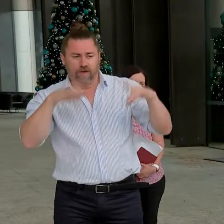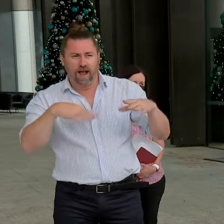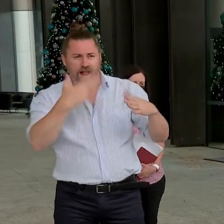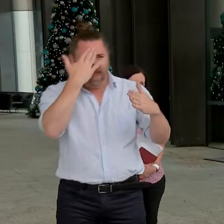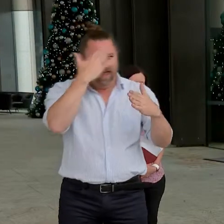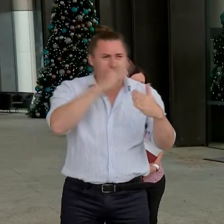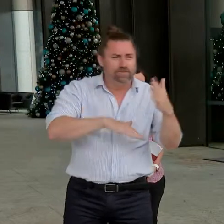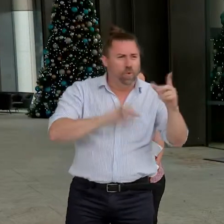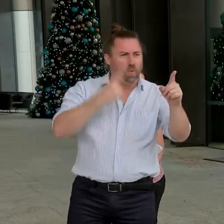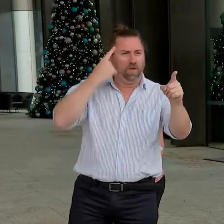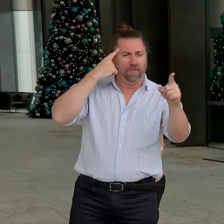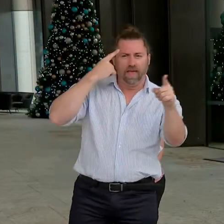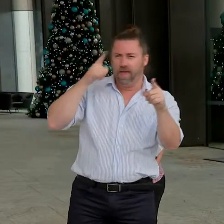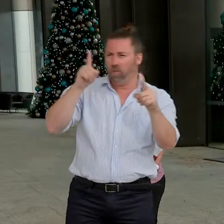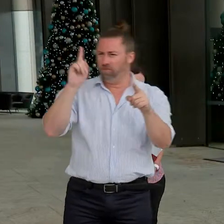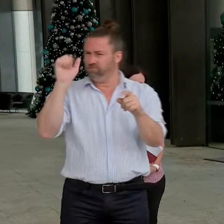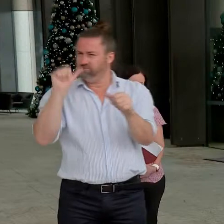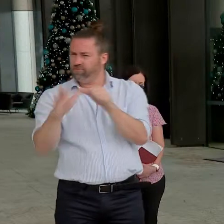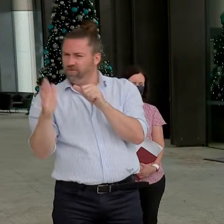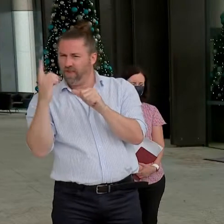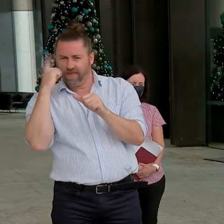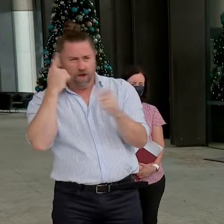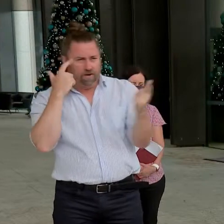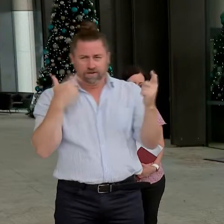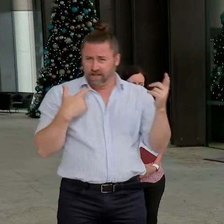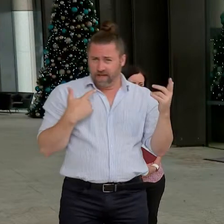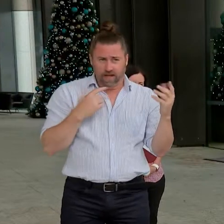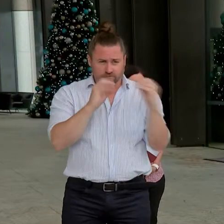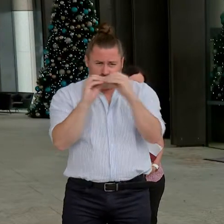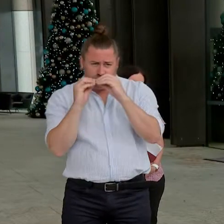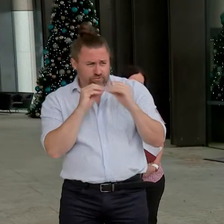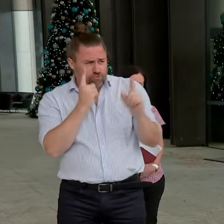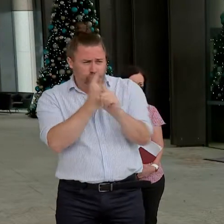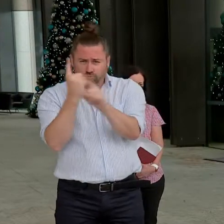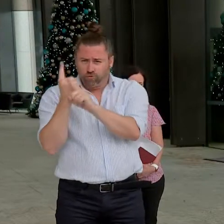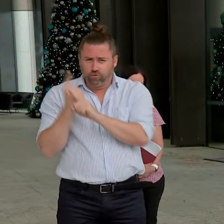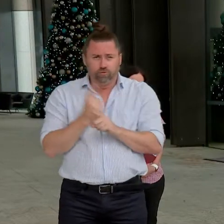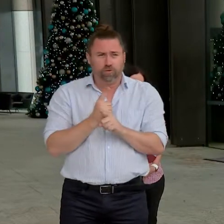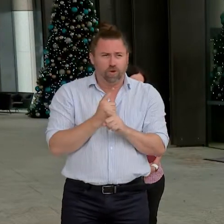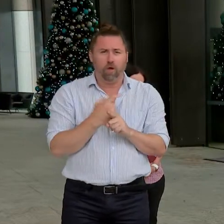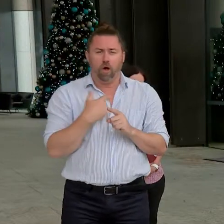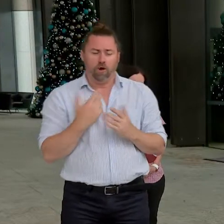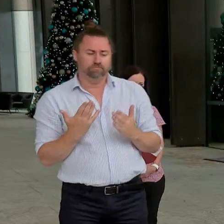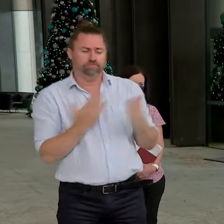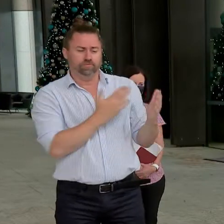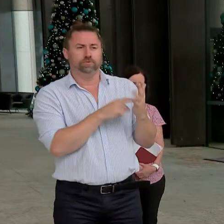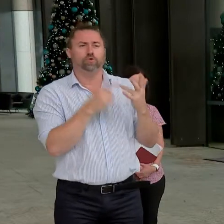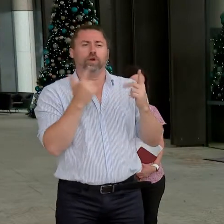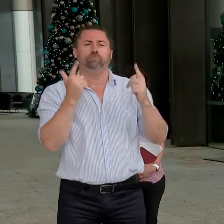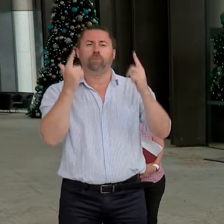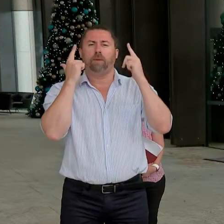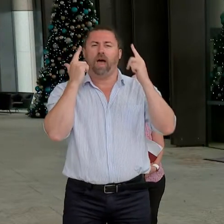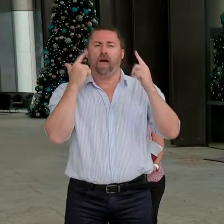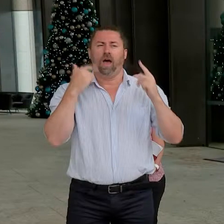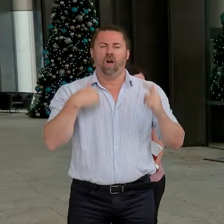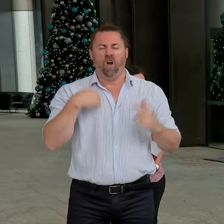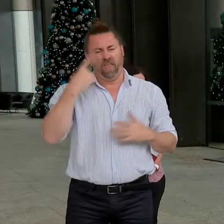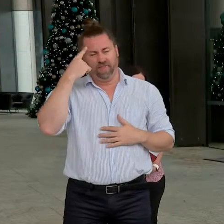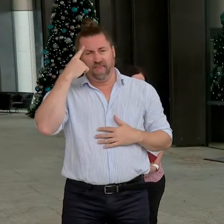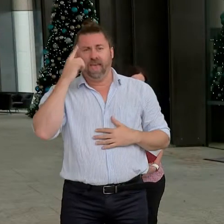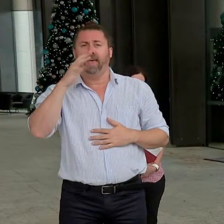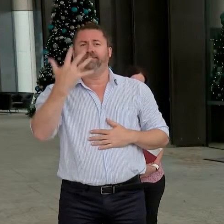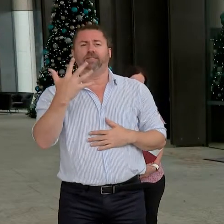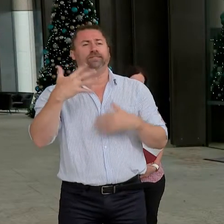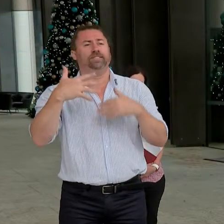strength of this, I have given a very strong recommendation to the Premier that I believe that performing the day 5